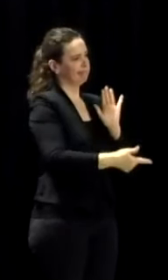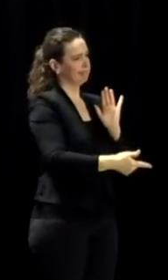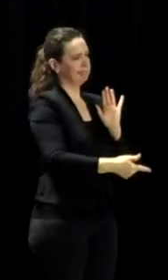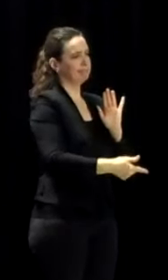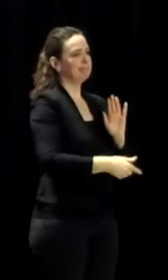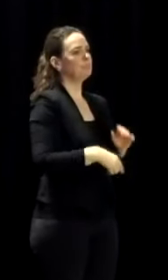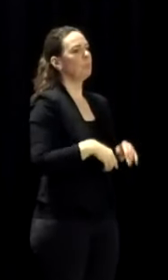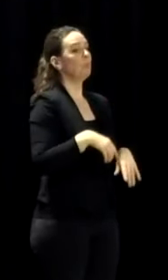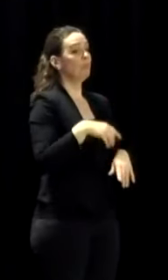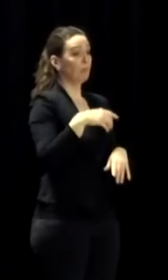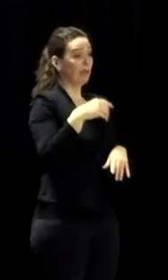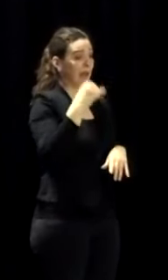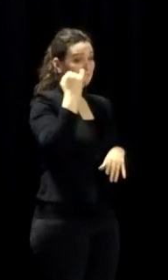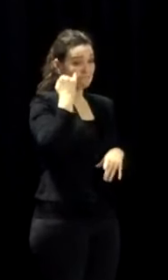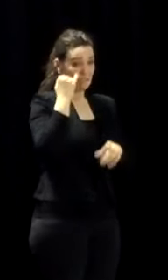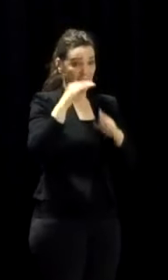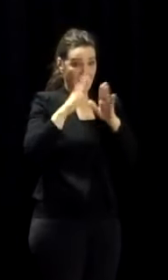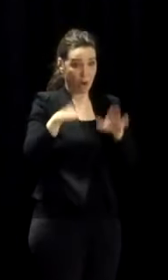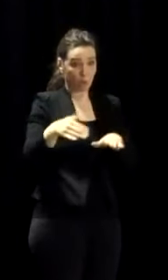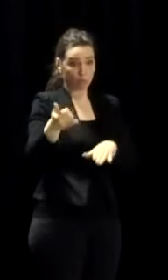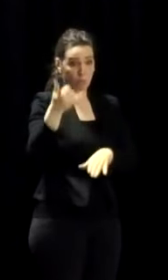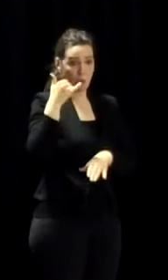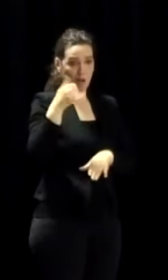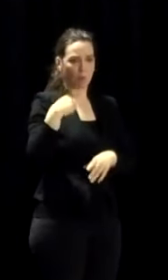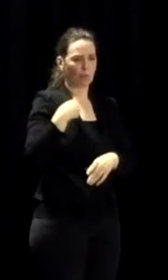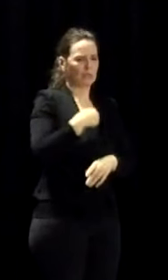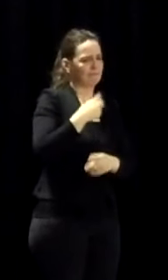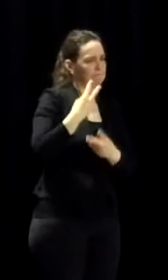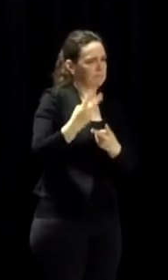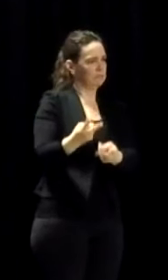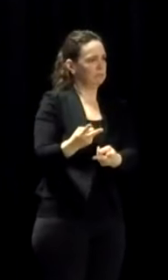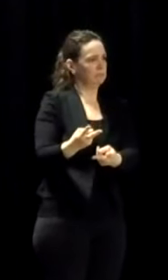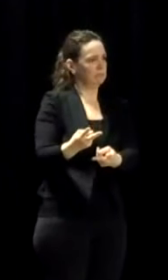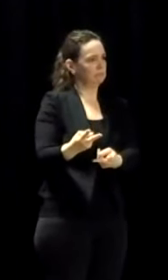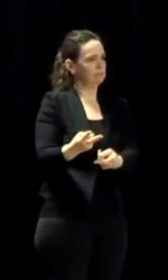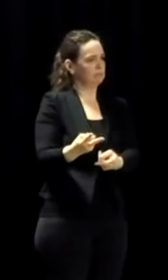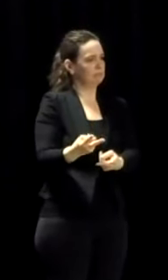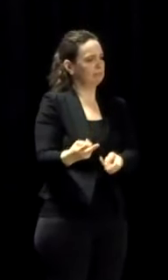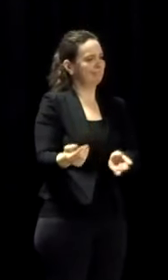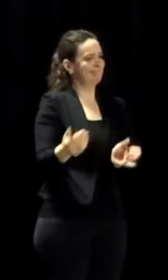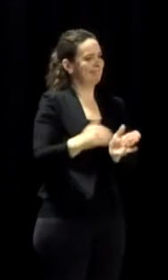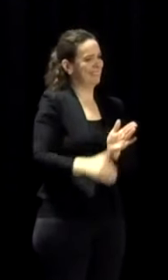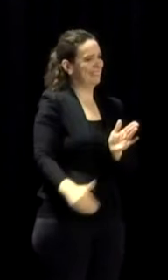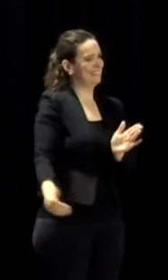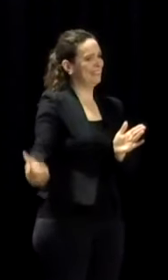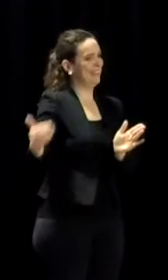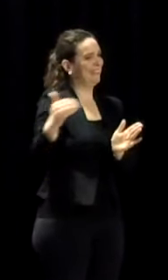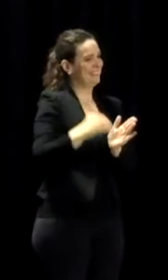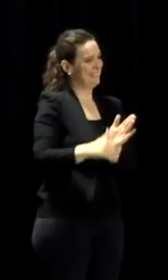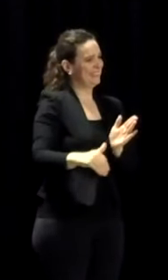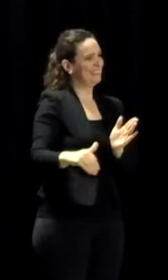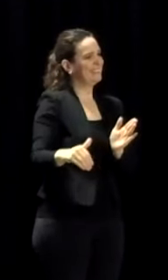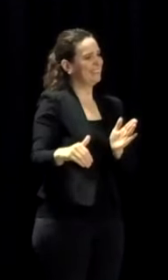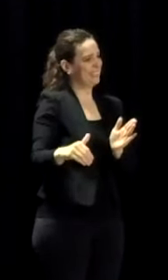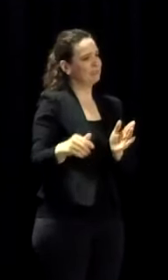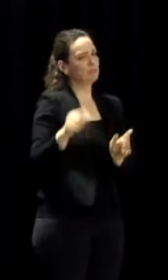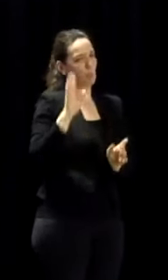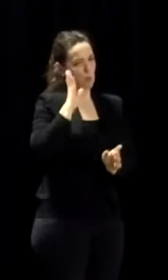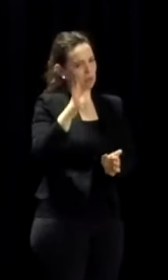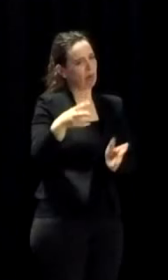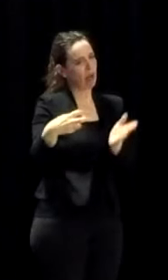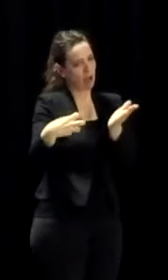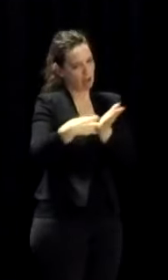get called to the same business that appears to be open, that of course is going to change the picture. But we're looking for cooperation. We're not looking